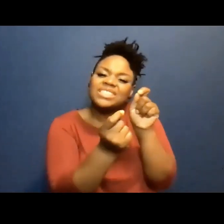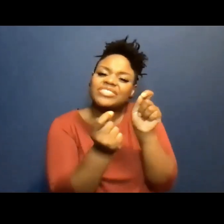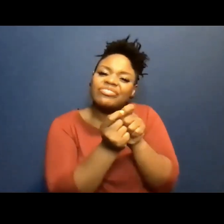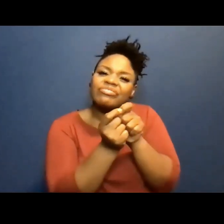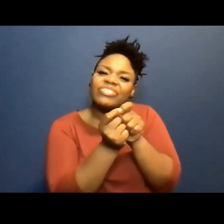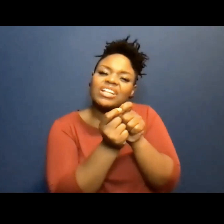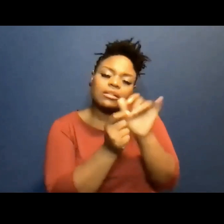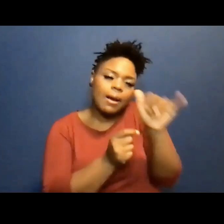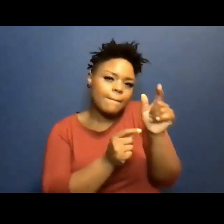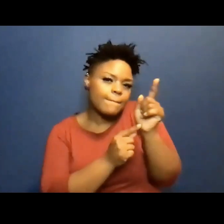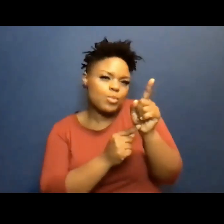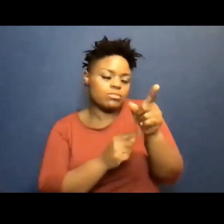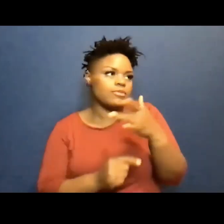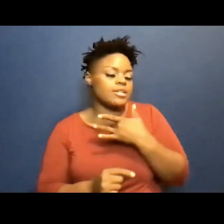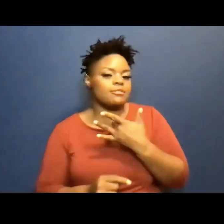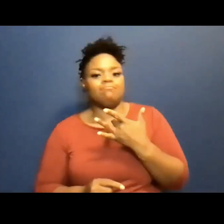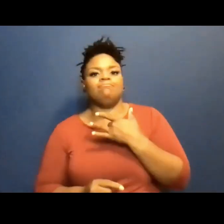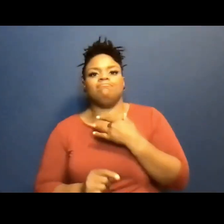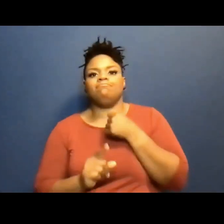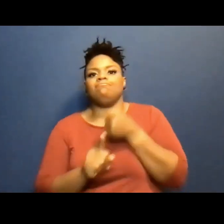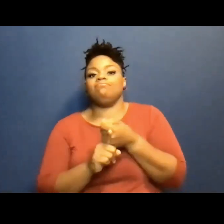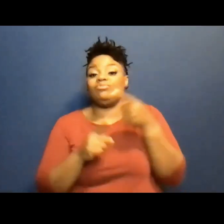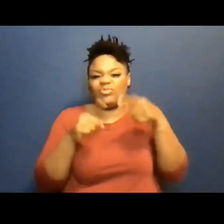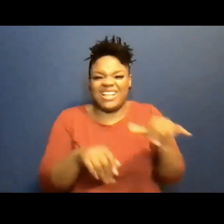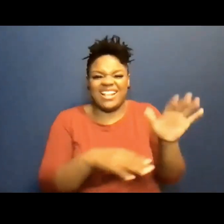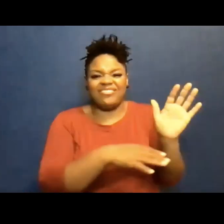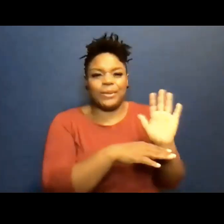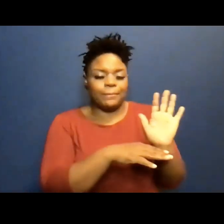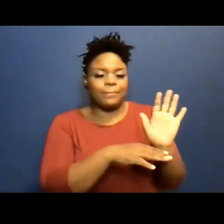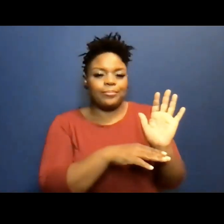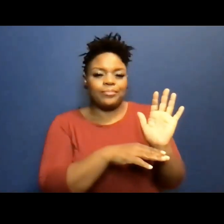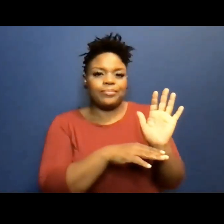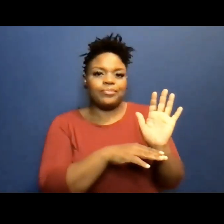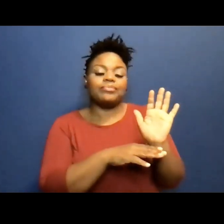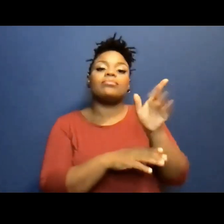in the film, and maybe tell us a little bit about, you know, why that was.